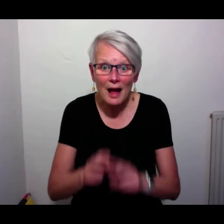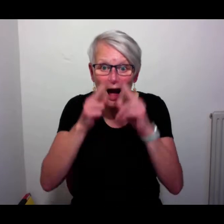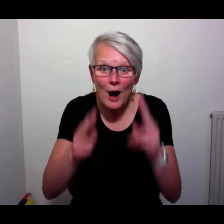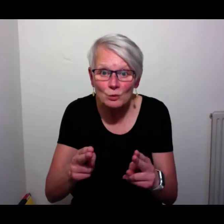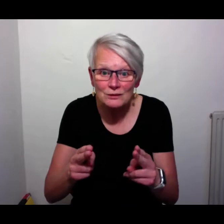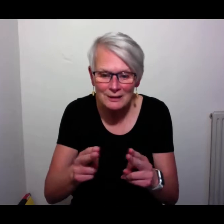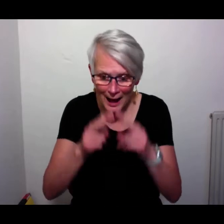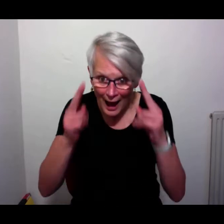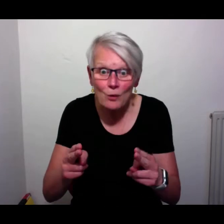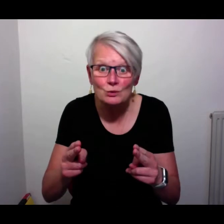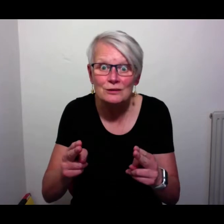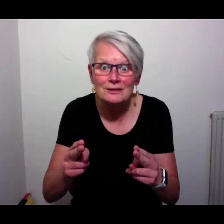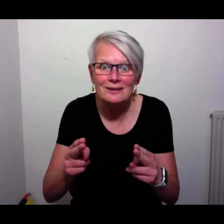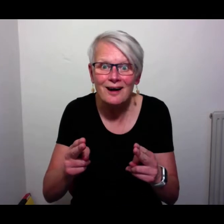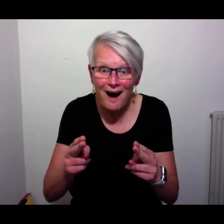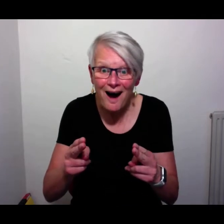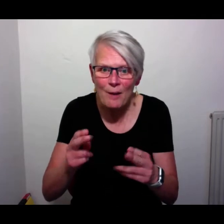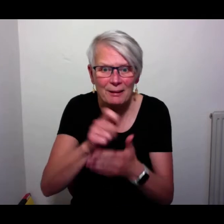Oh, house!